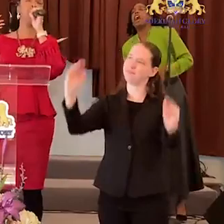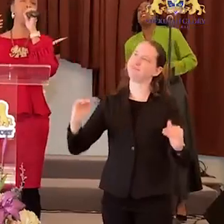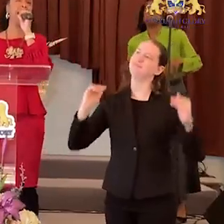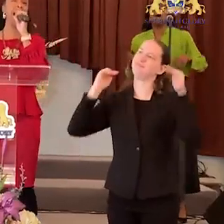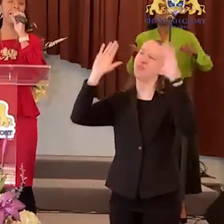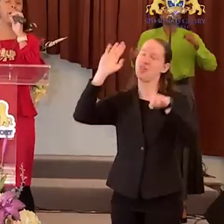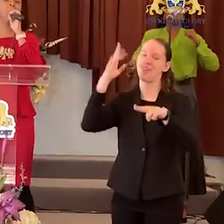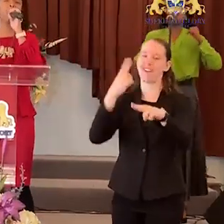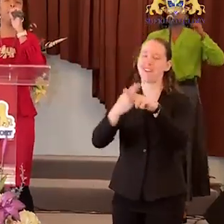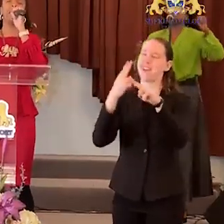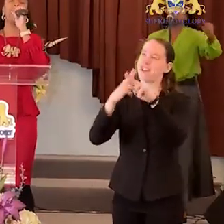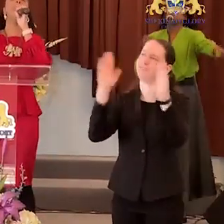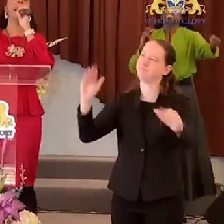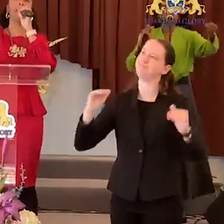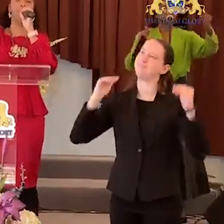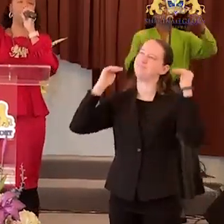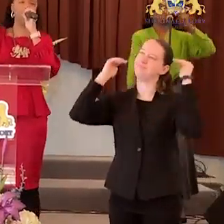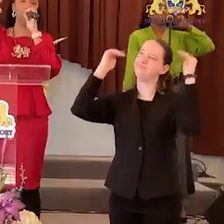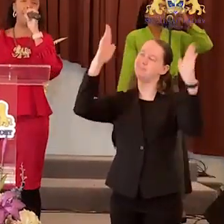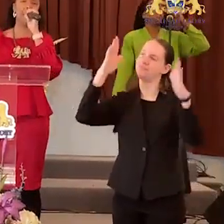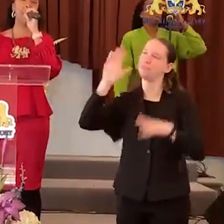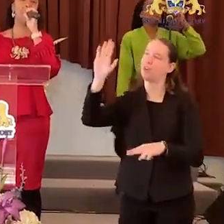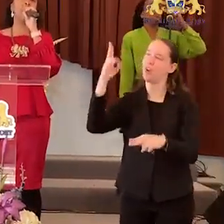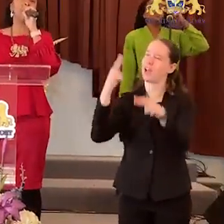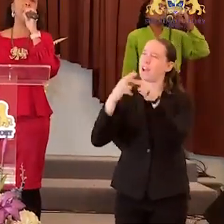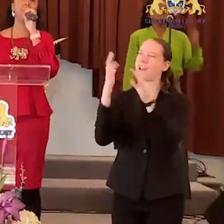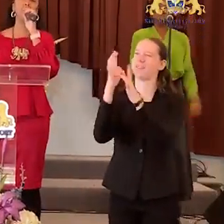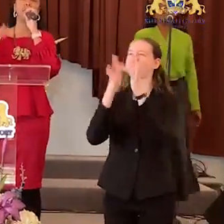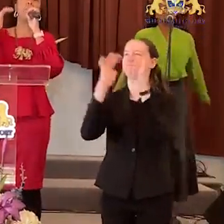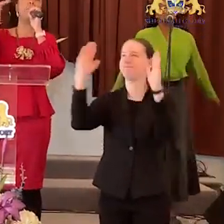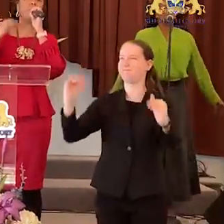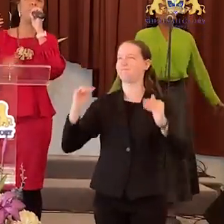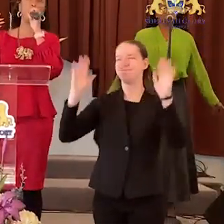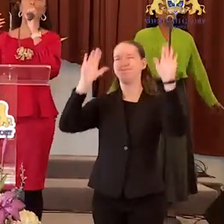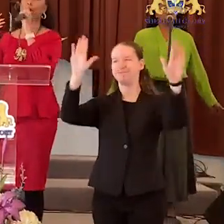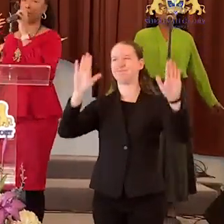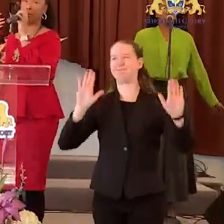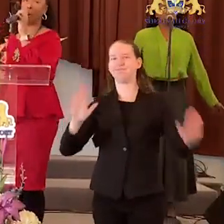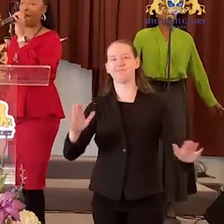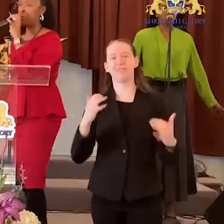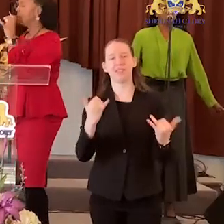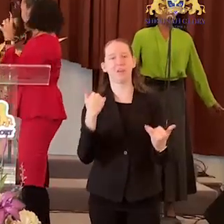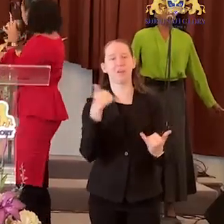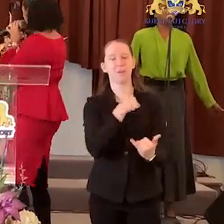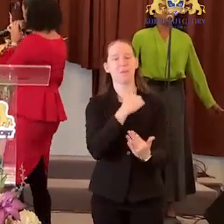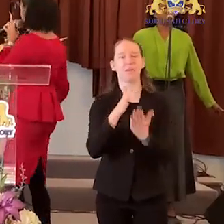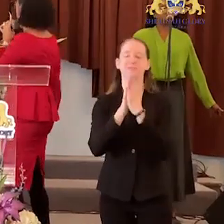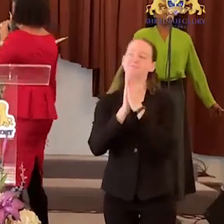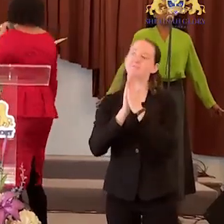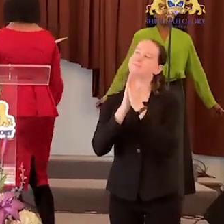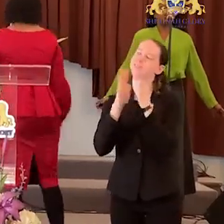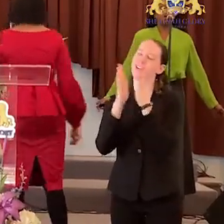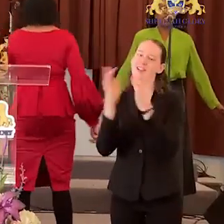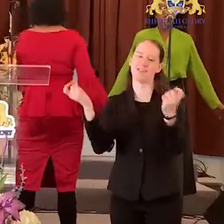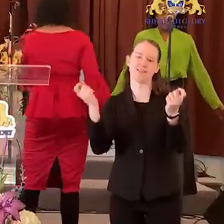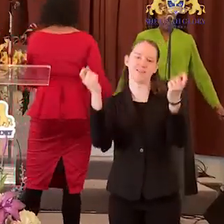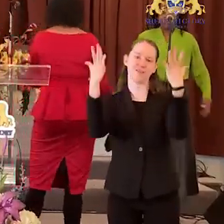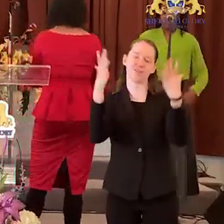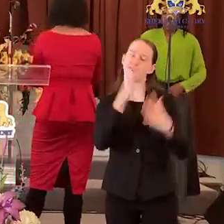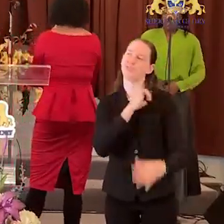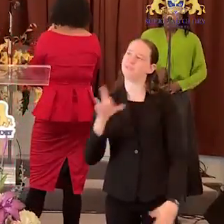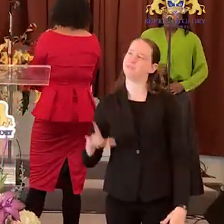your name, oh God. Great and mighty is your name. Come on, let's go before the Lord in prayer. Hallelujah. We're going before the